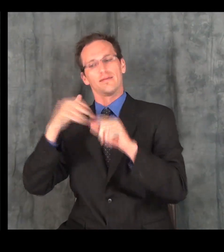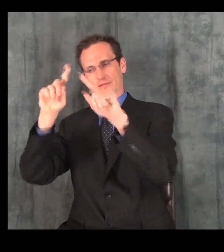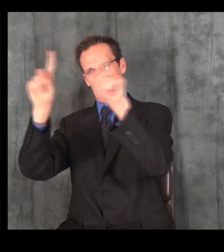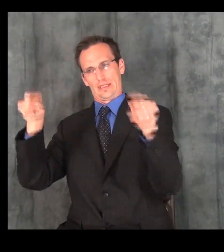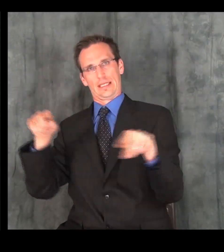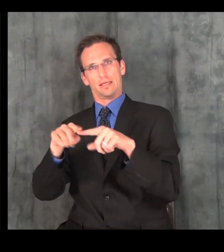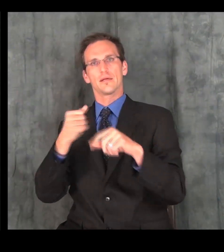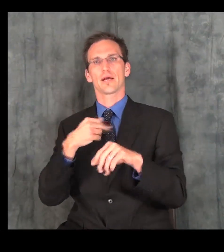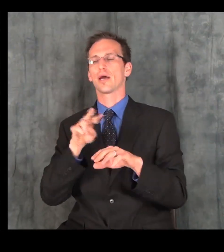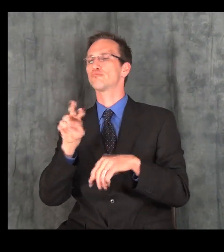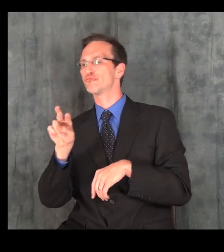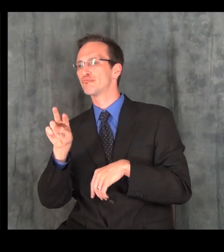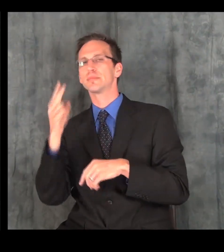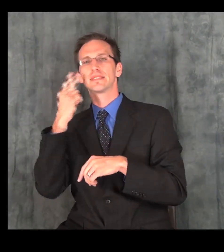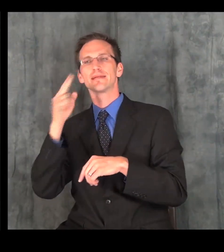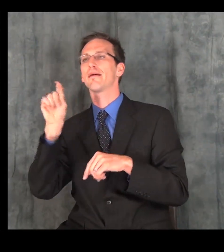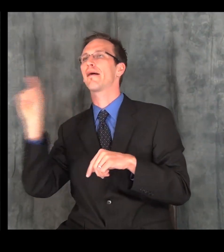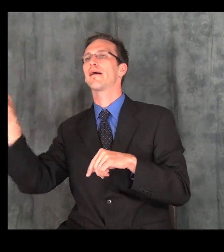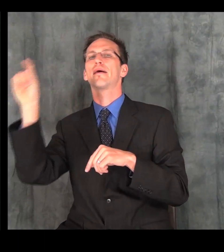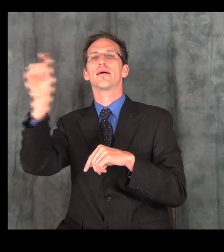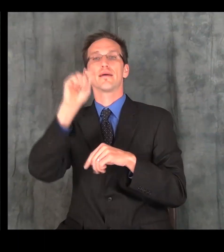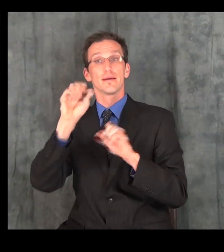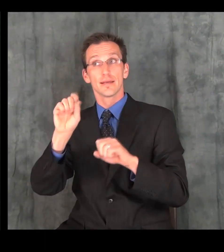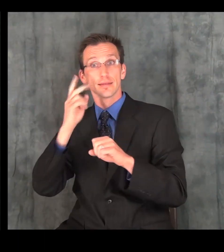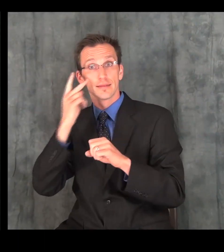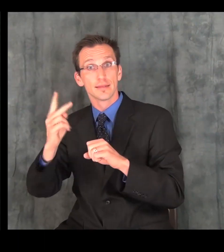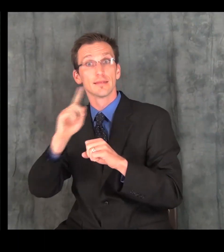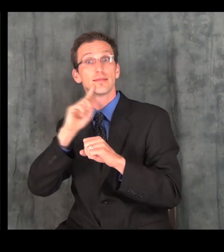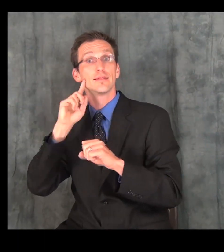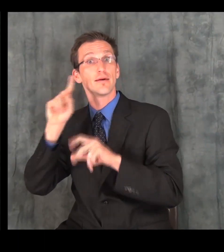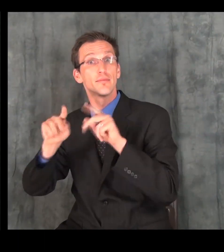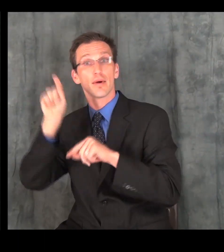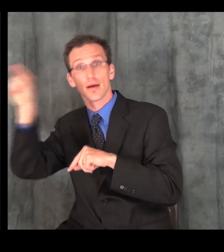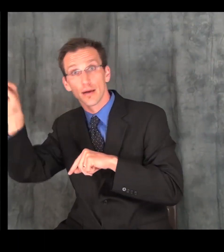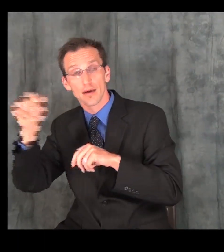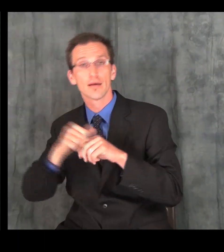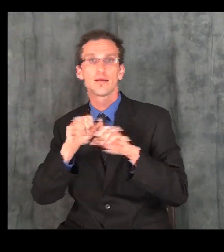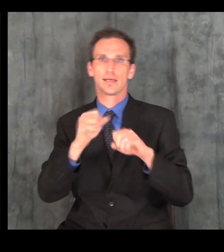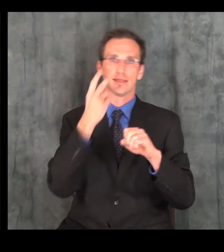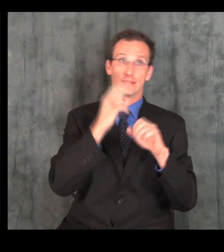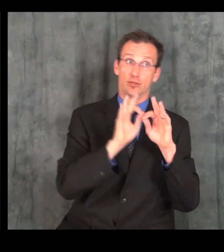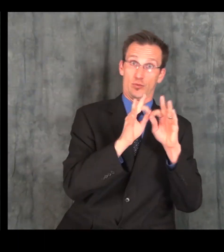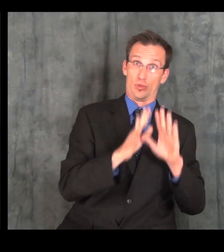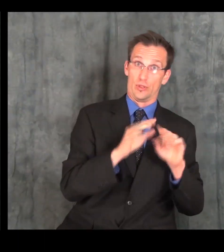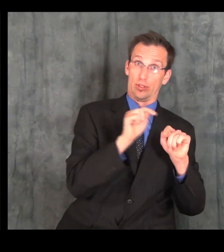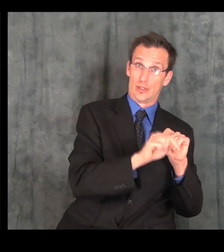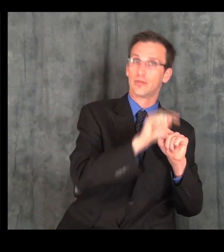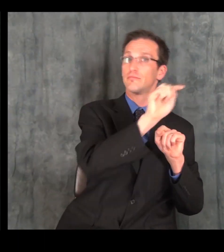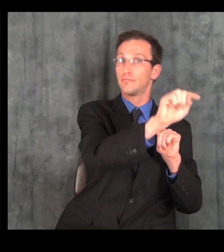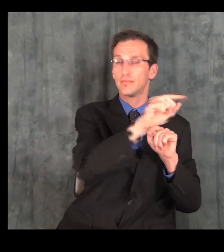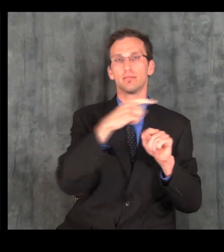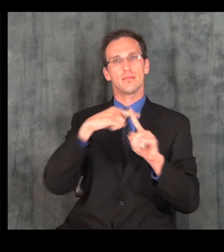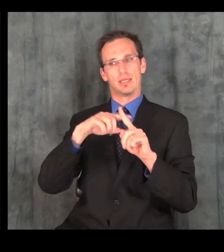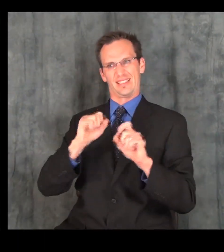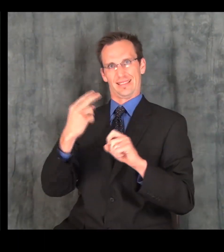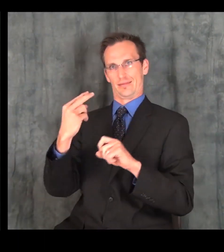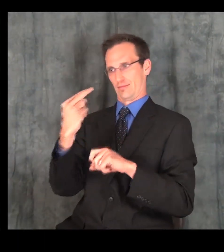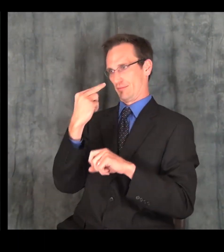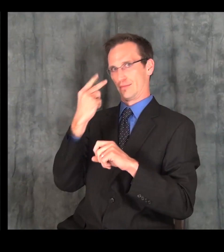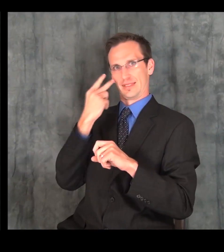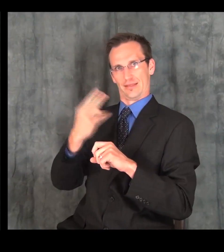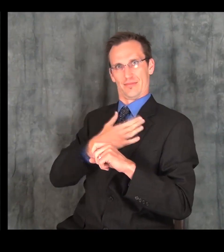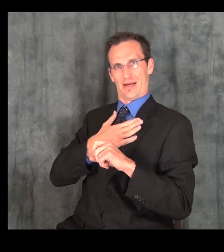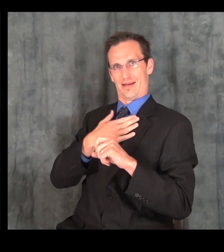where they could see the same thing. So they could see the deaf person, the interpreter, and themselves